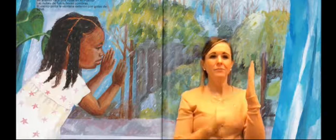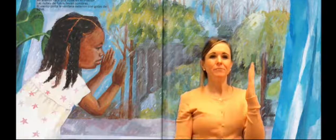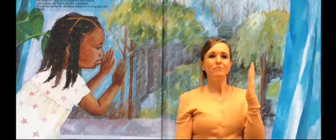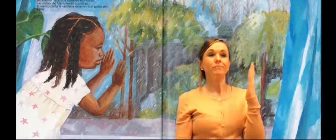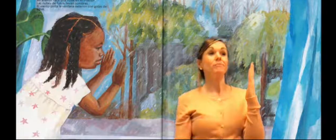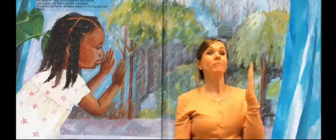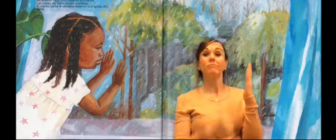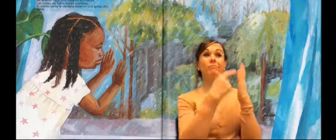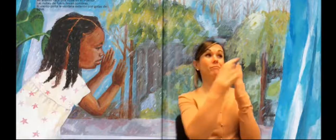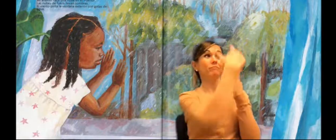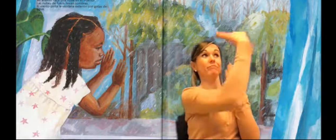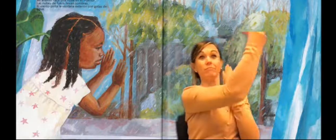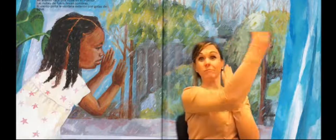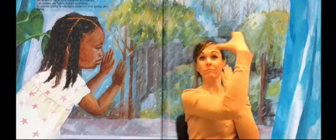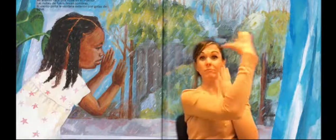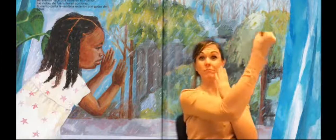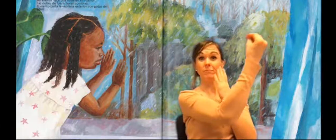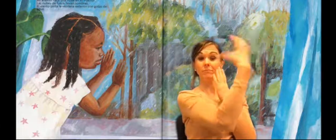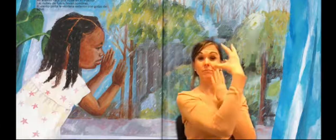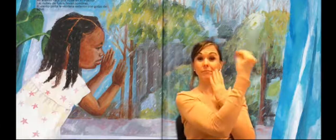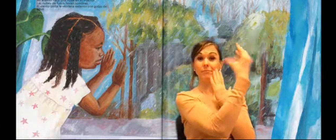It's like a mirror.